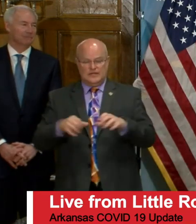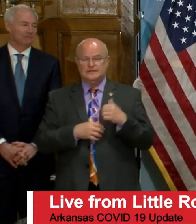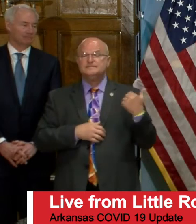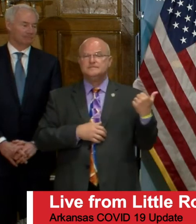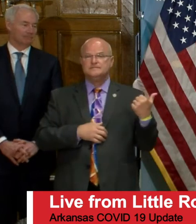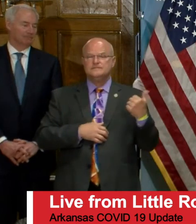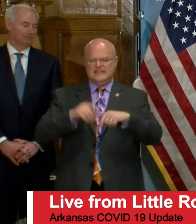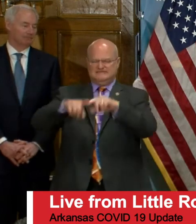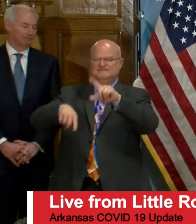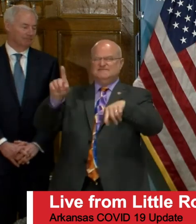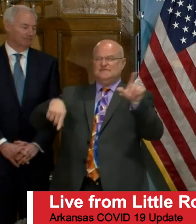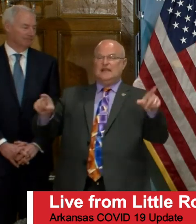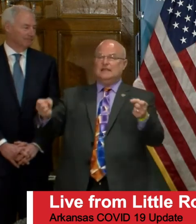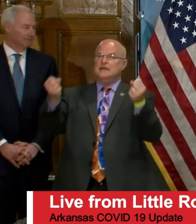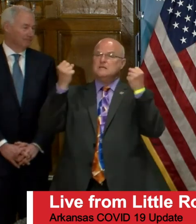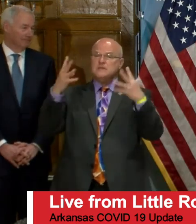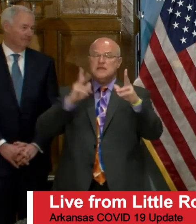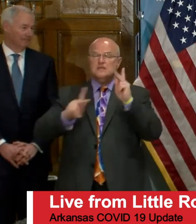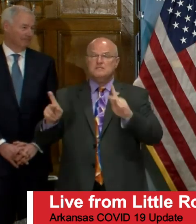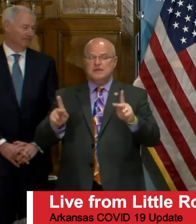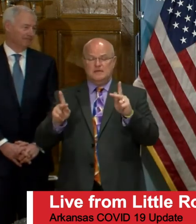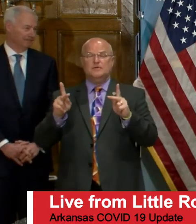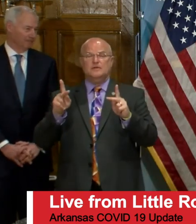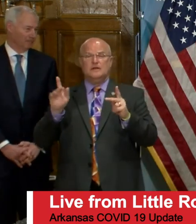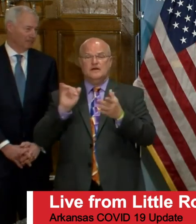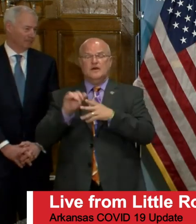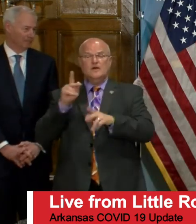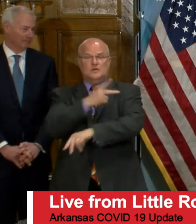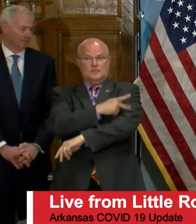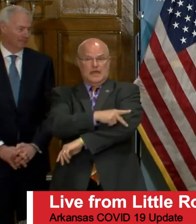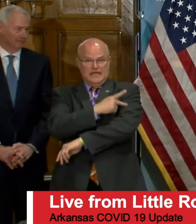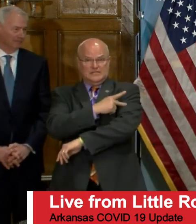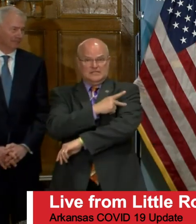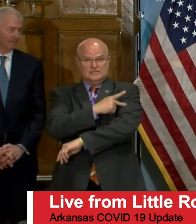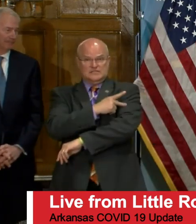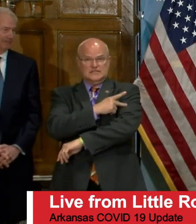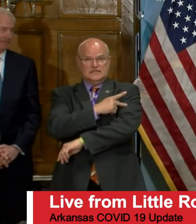So it's a variety. The majority of people, the vast majority of those patients